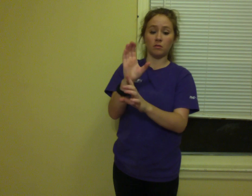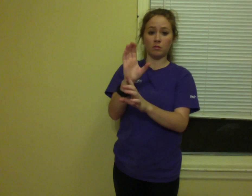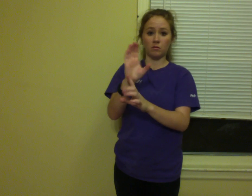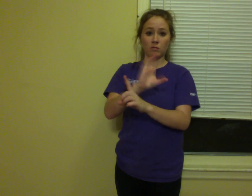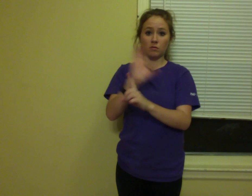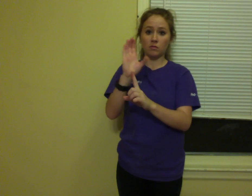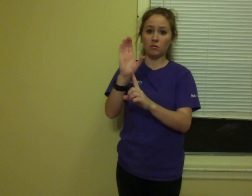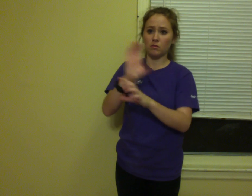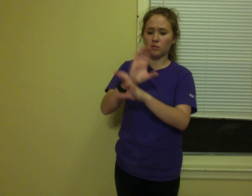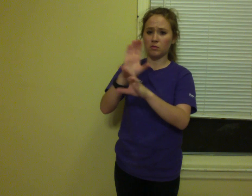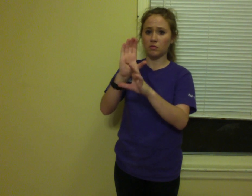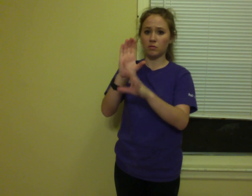trains.